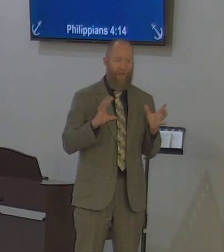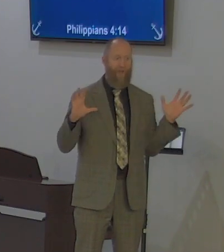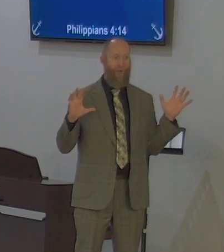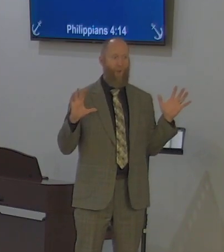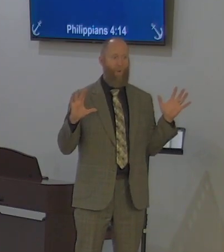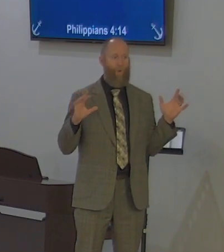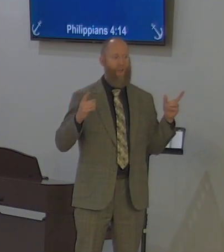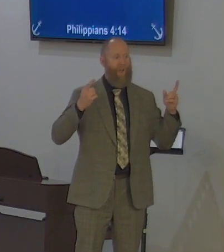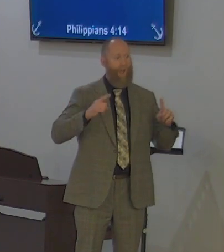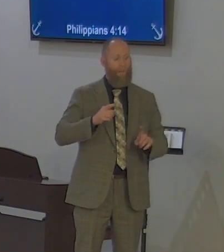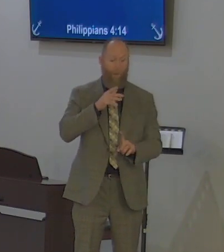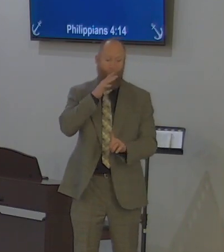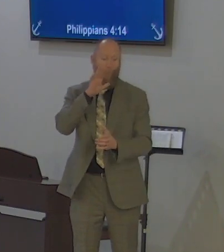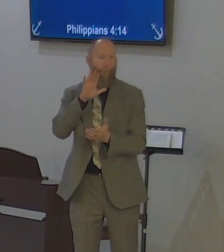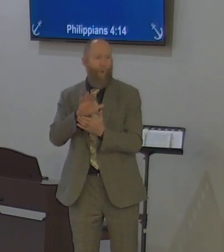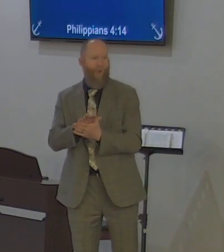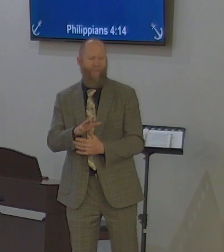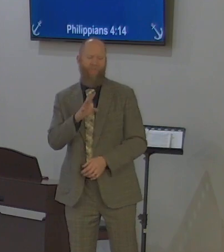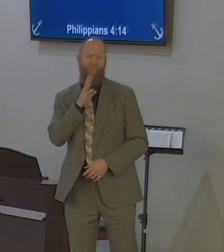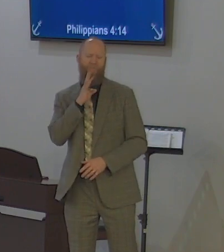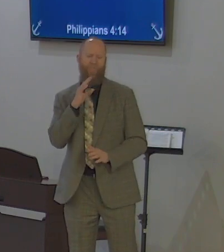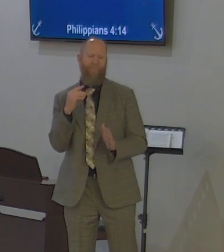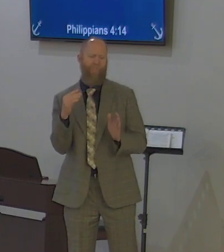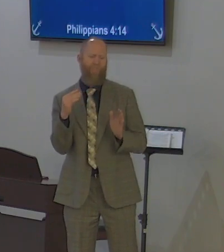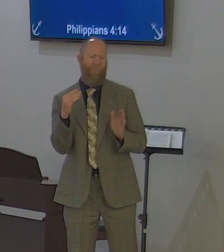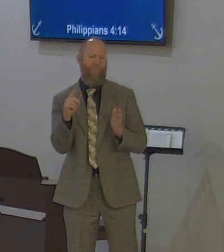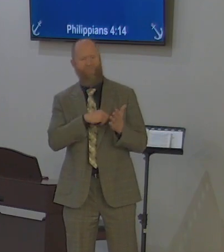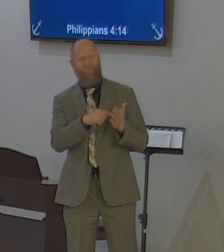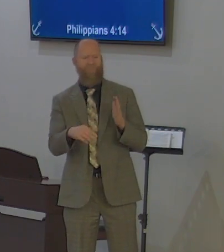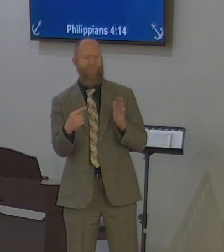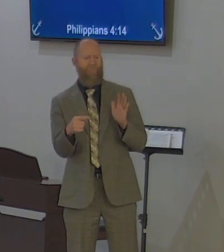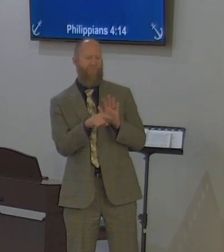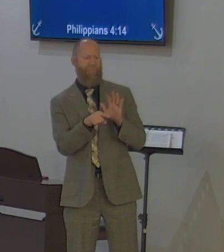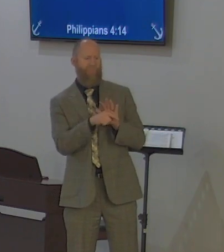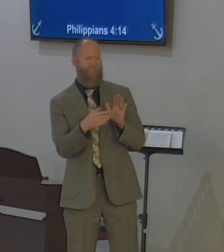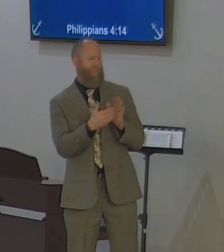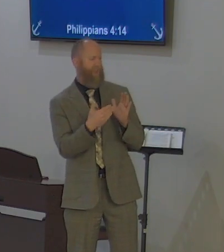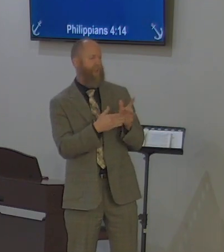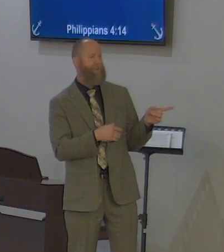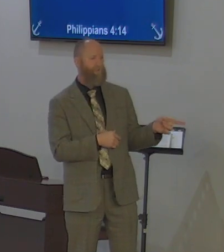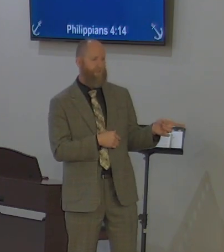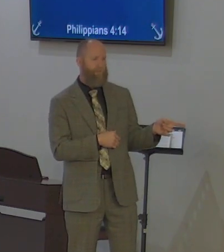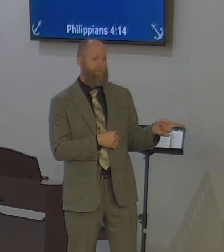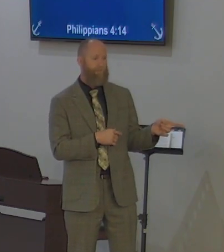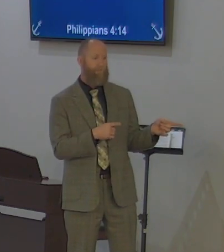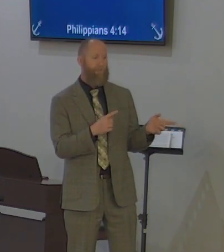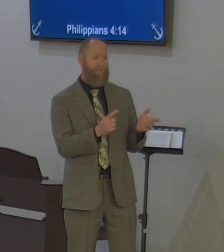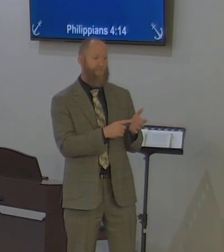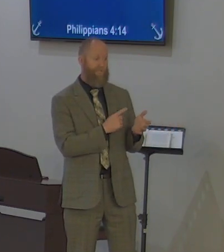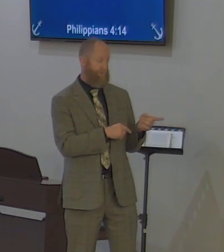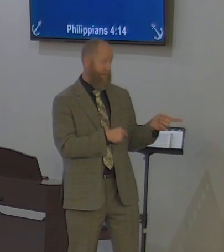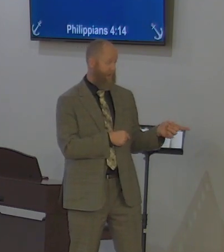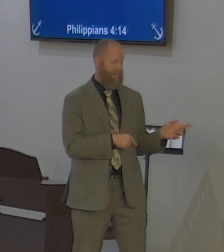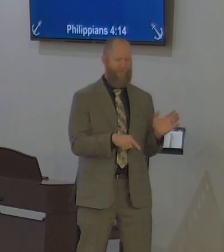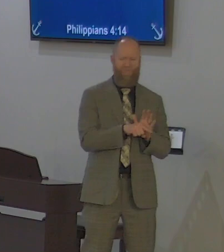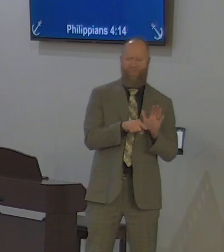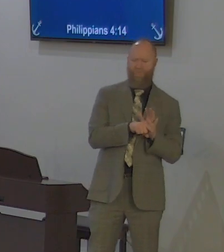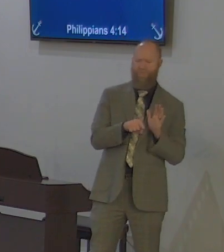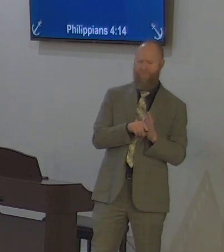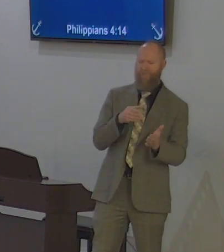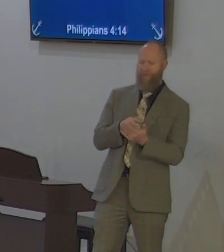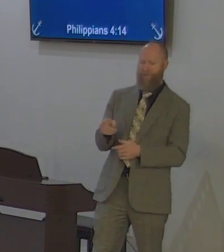other, and sometimes in front of or towards other people. Nothing in there is a biblical